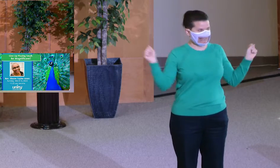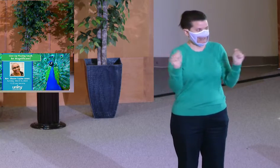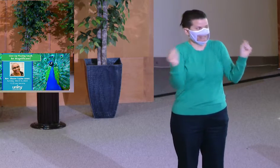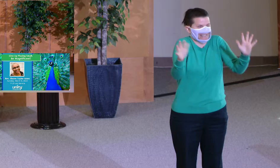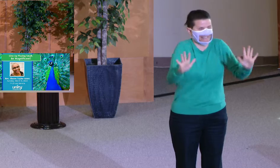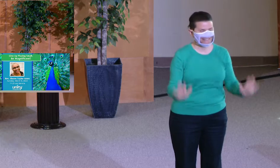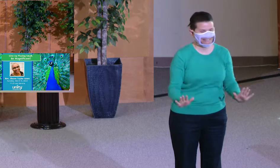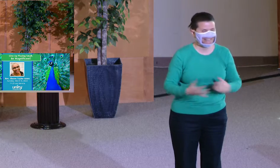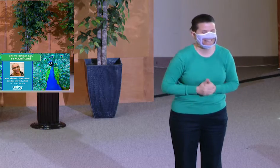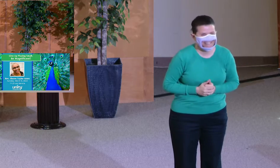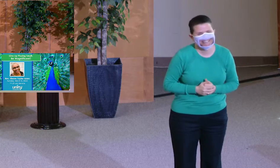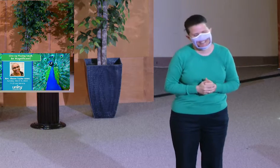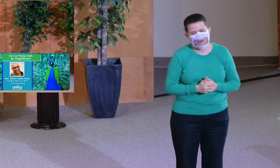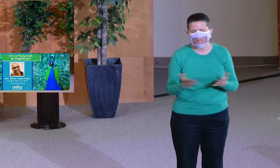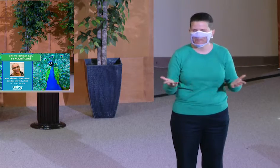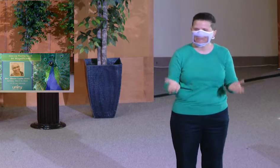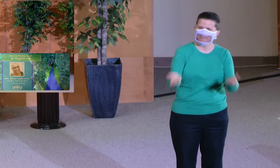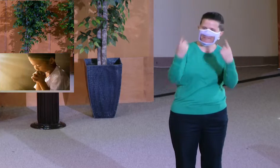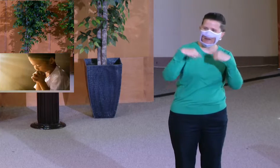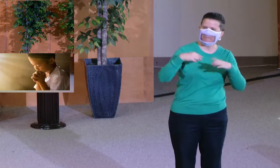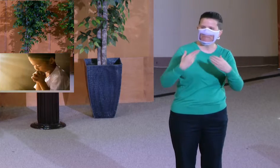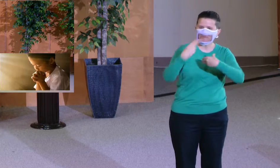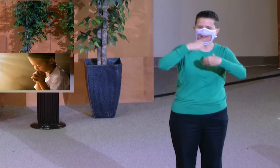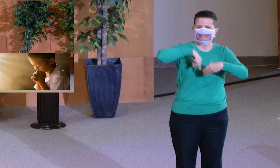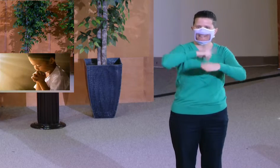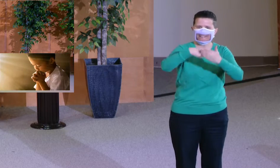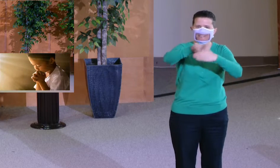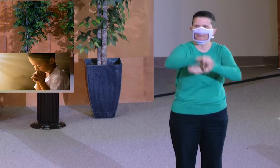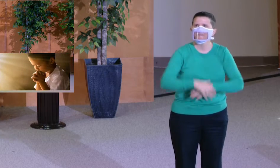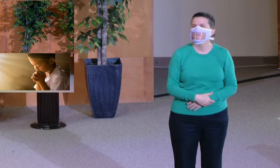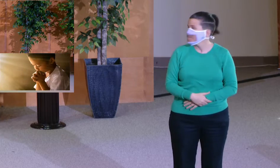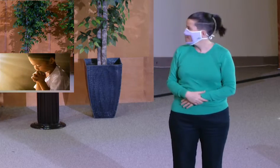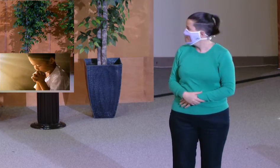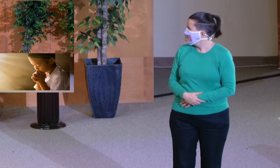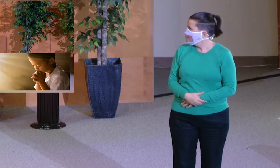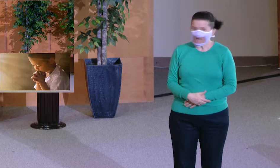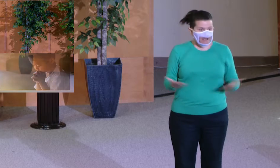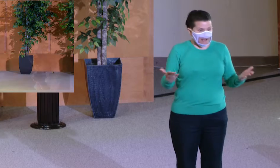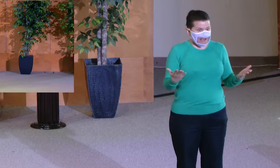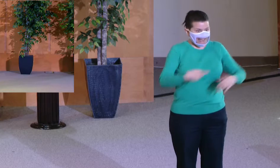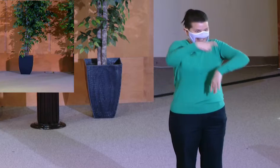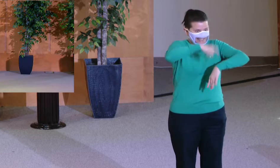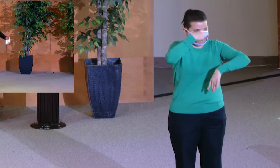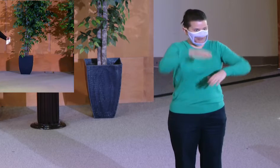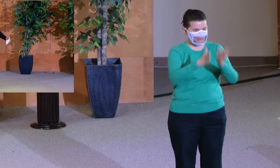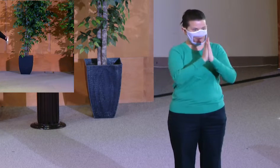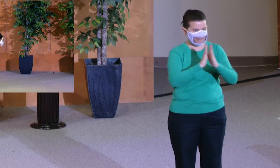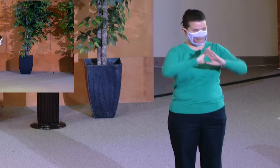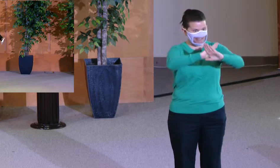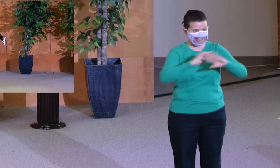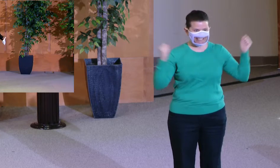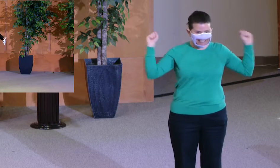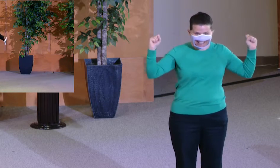when I talk about that. And are we at the point of the prayer for protection? Yes.